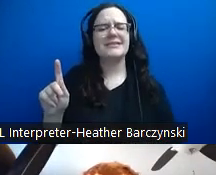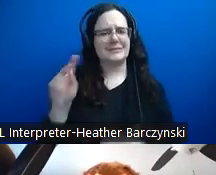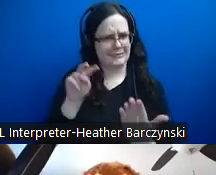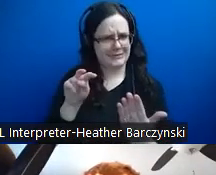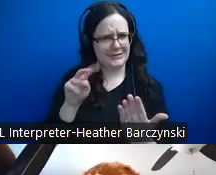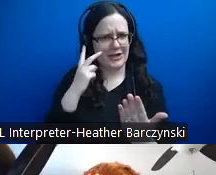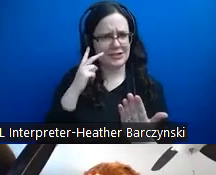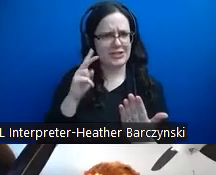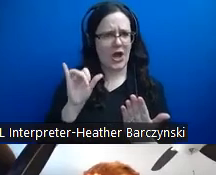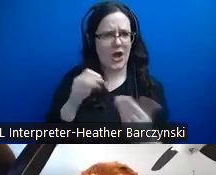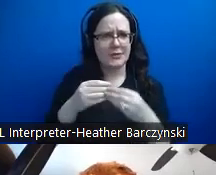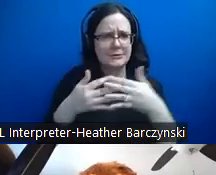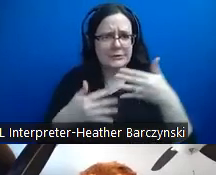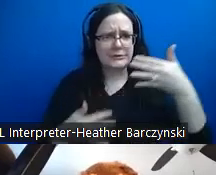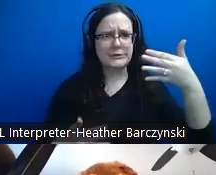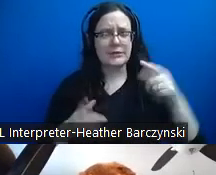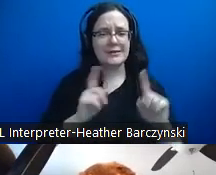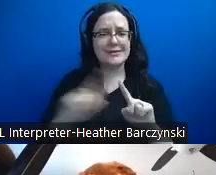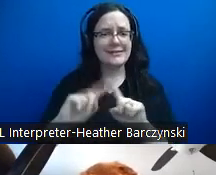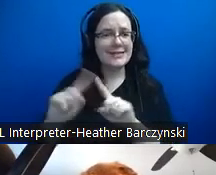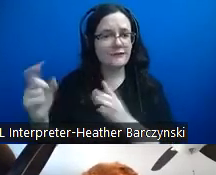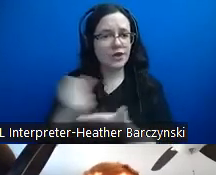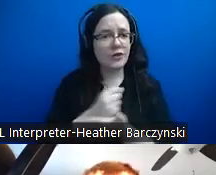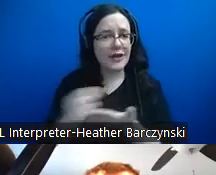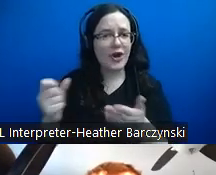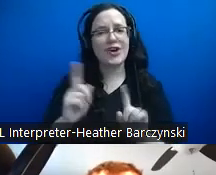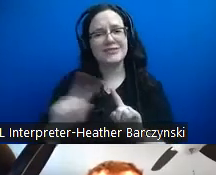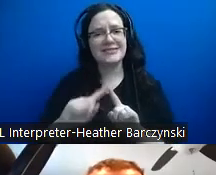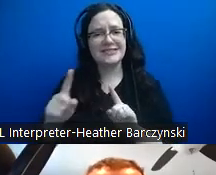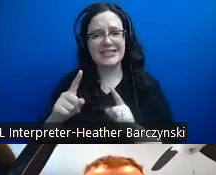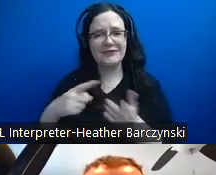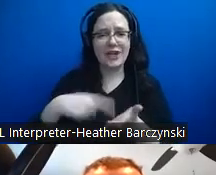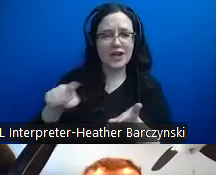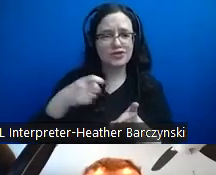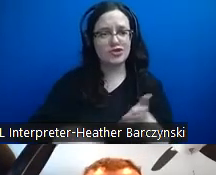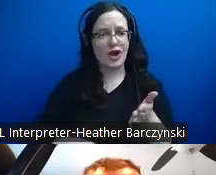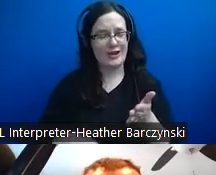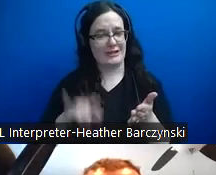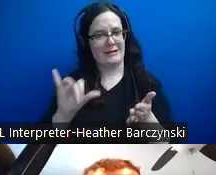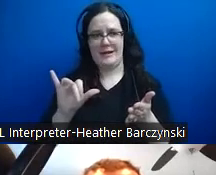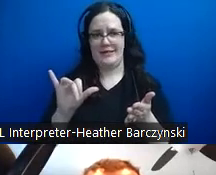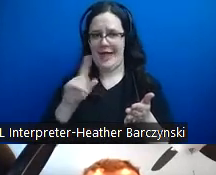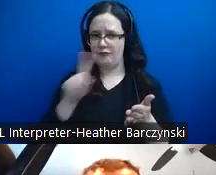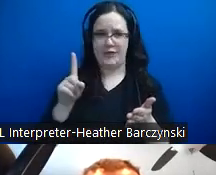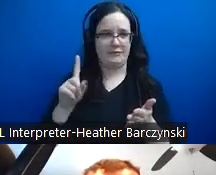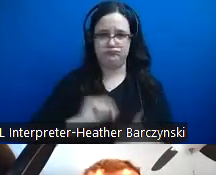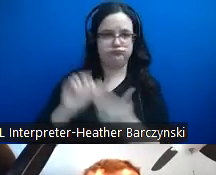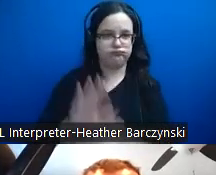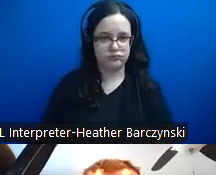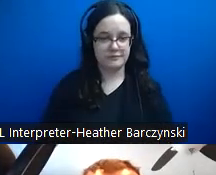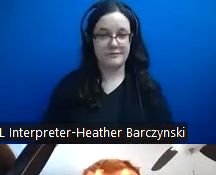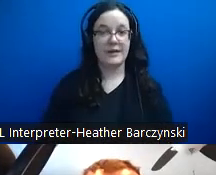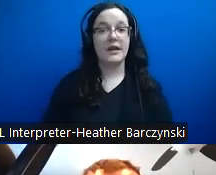all these different credit cards and all these different charges. And that's basically where it came to a head. So then I was